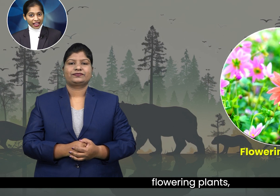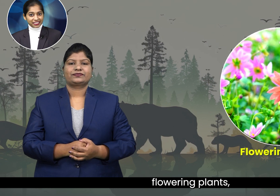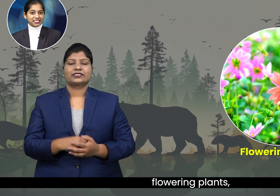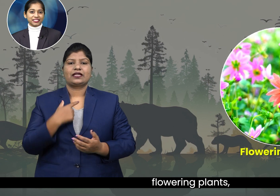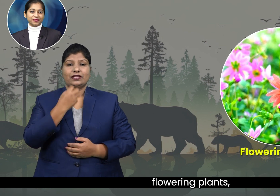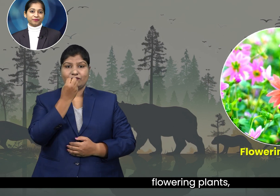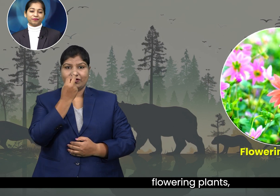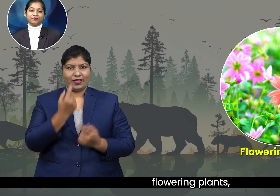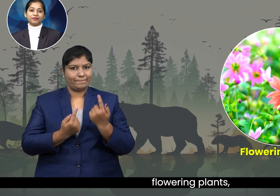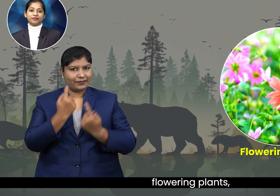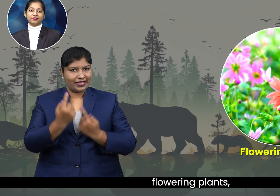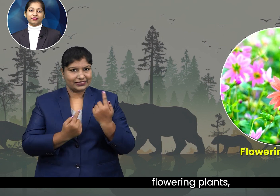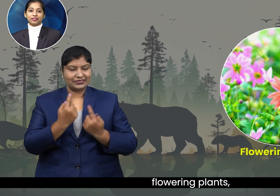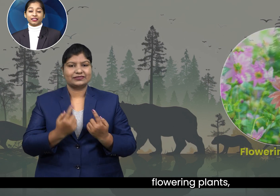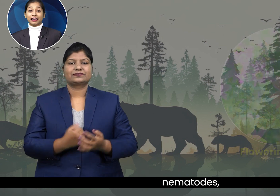flowering plants,